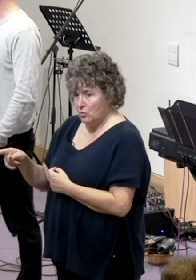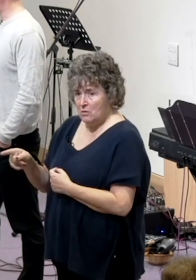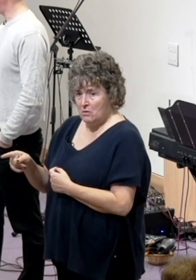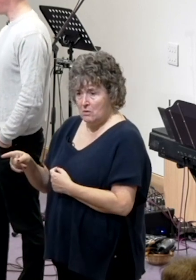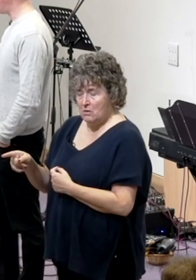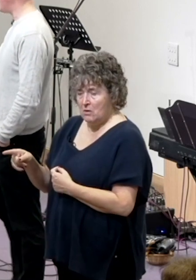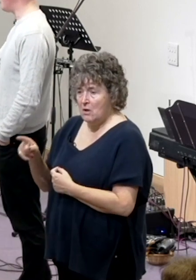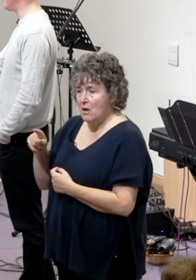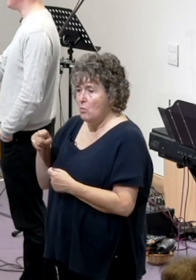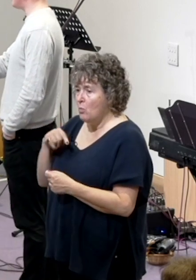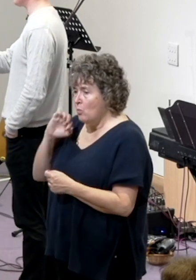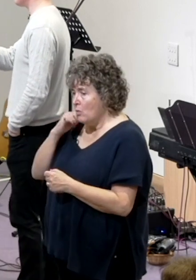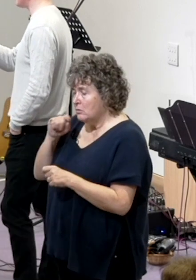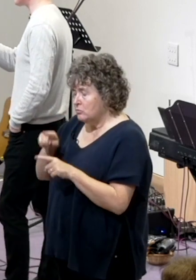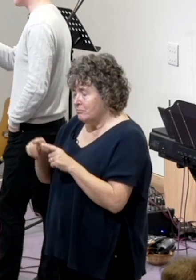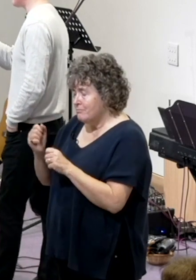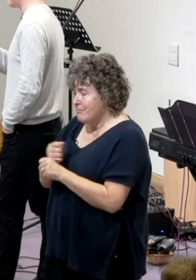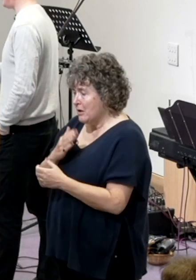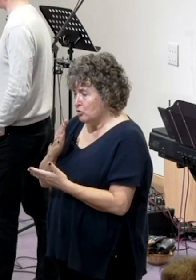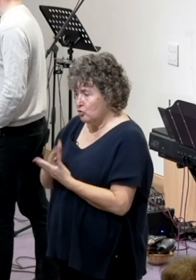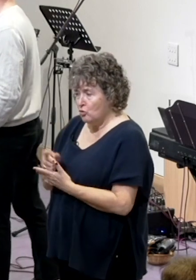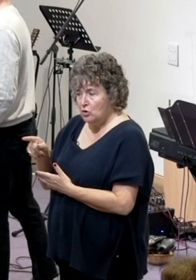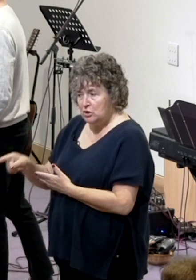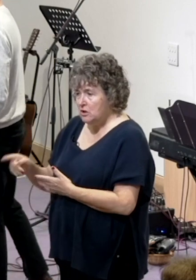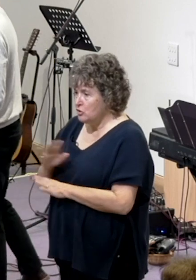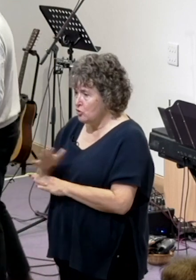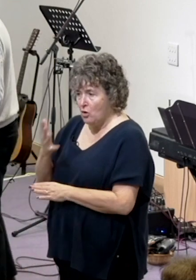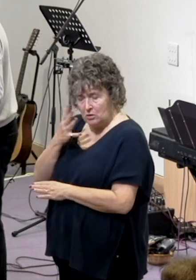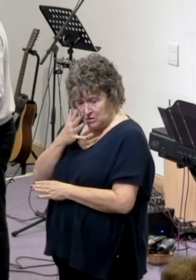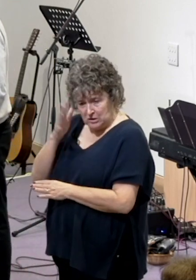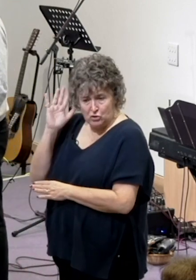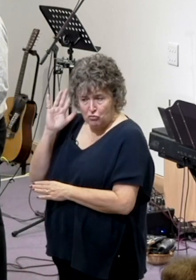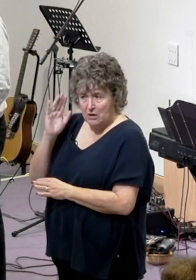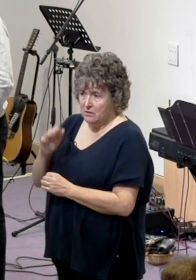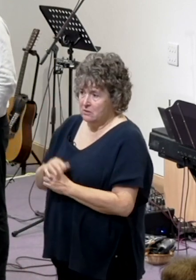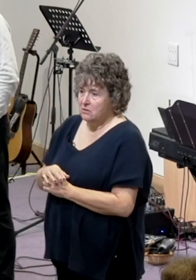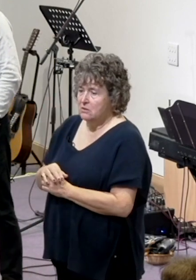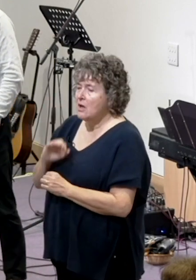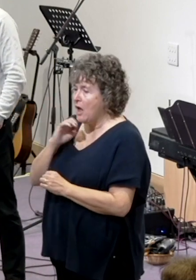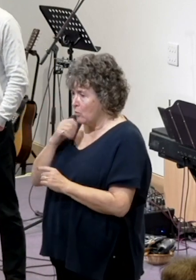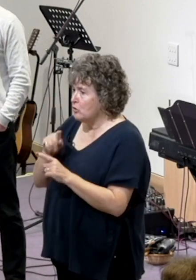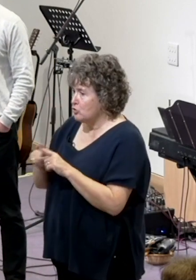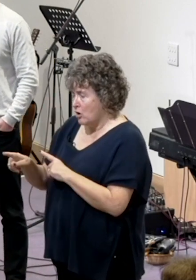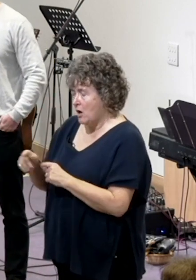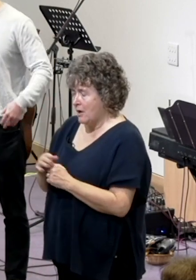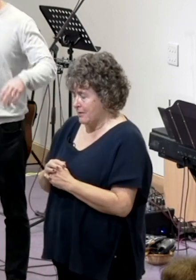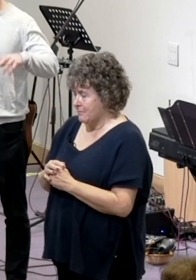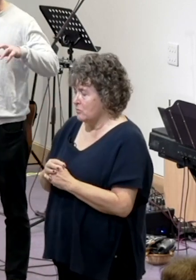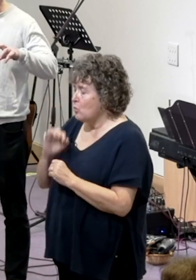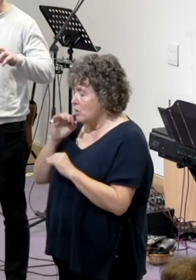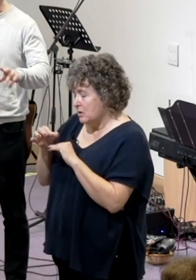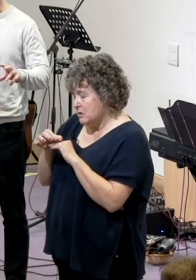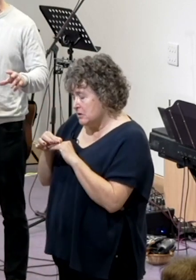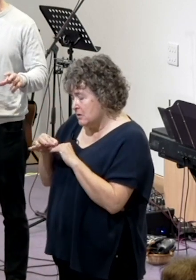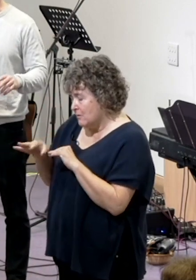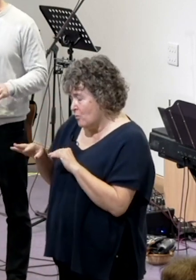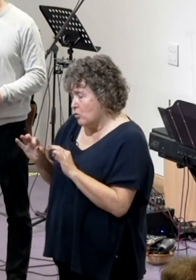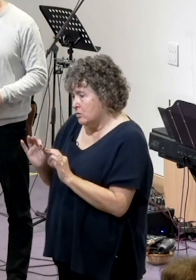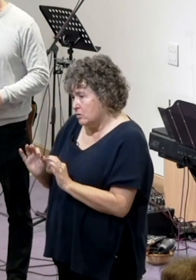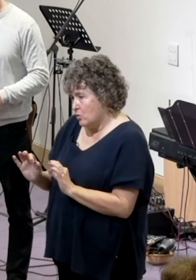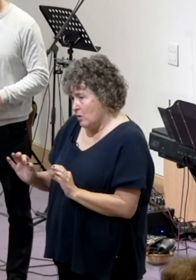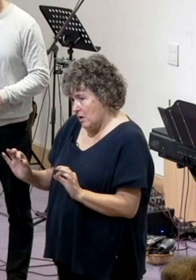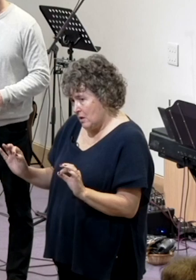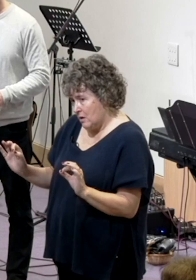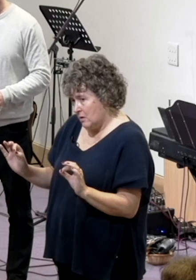and spare her as much pain and disgrace and embarrassment as possible, and I'm just going to do this thing